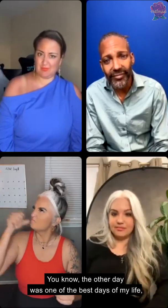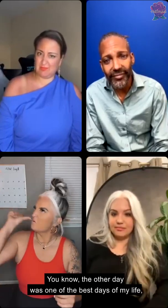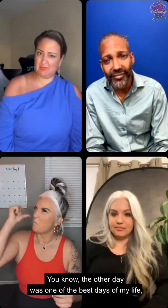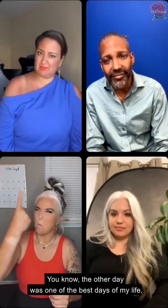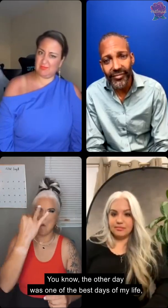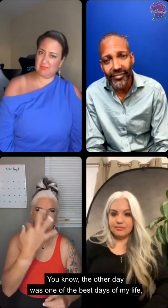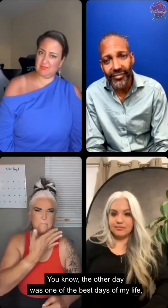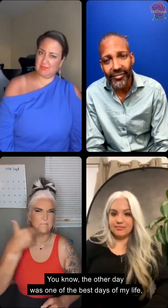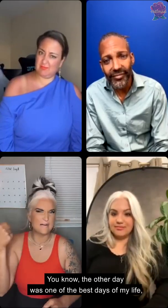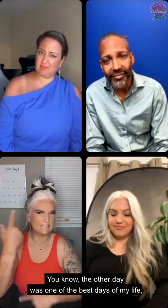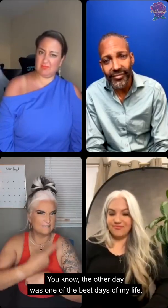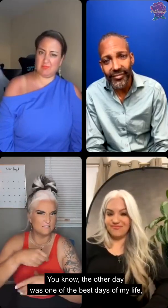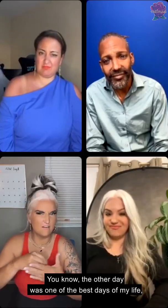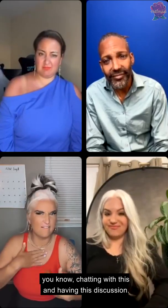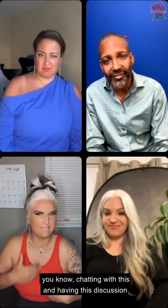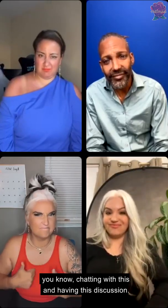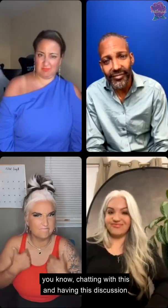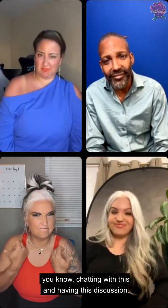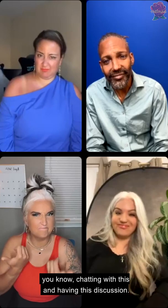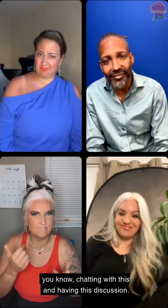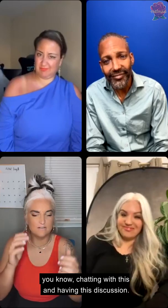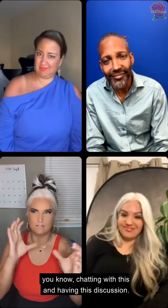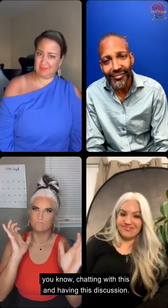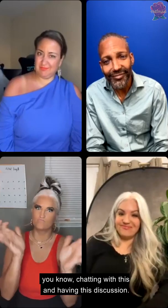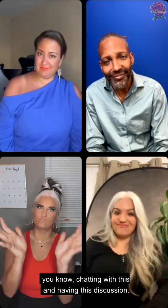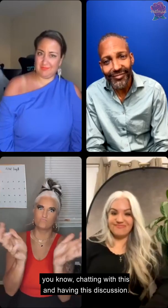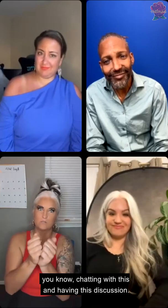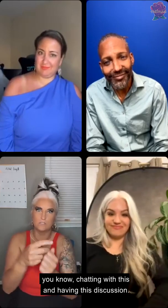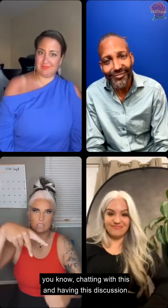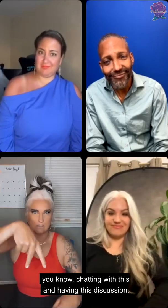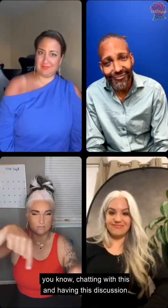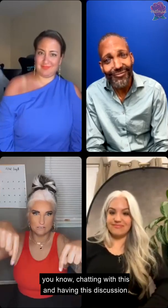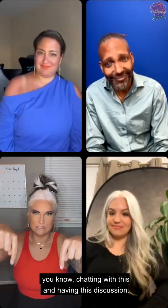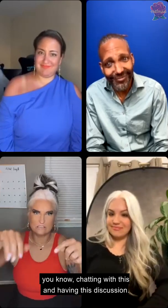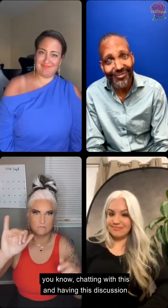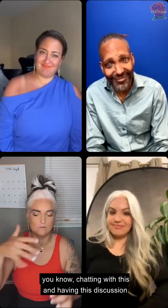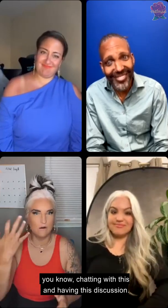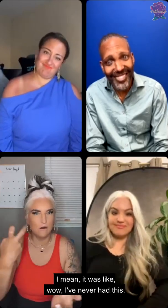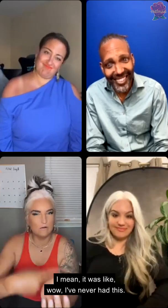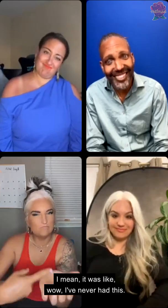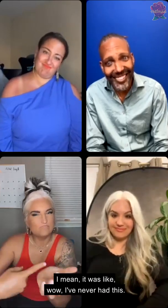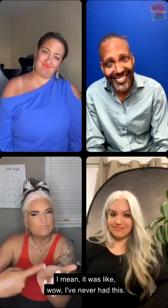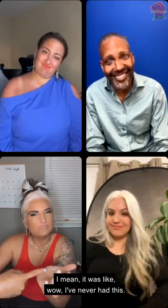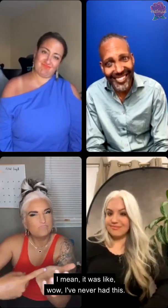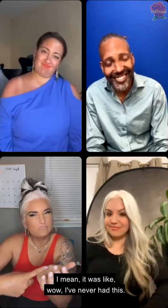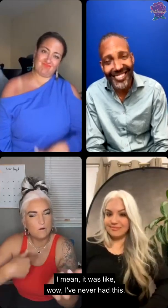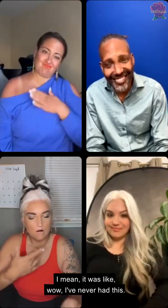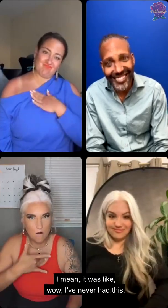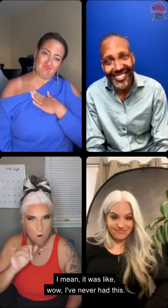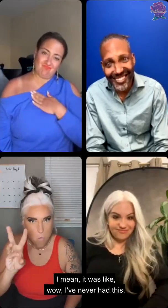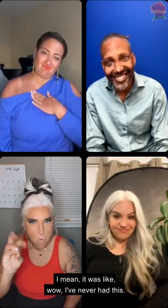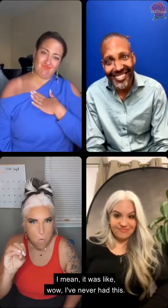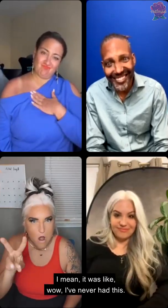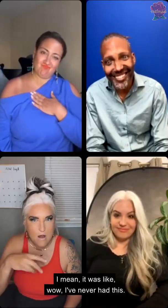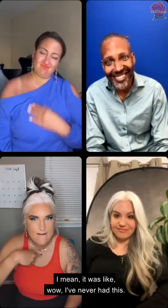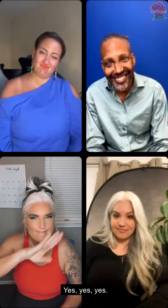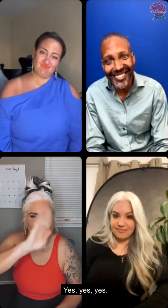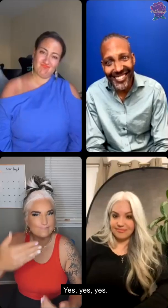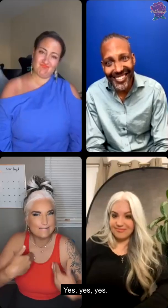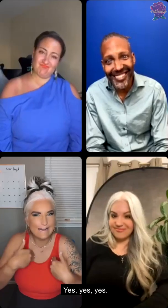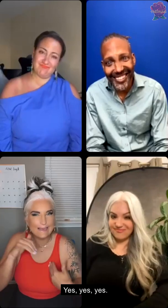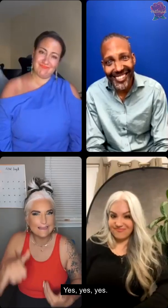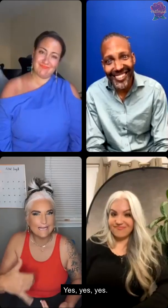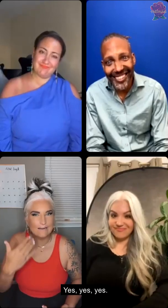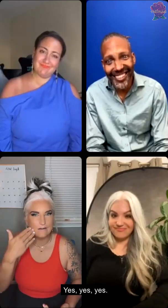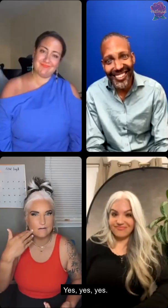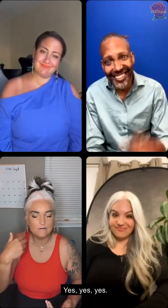with you, the other day was one of the best days of my life, chatting with this and having this discussion. I mean, it was like, wow, I've never